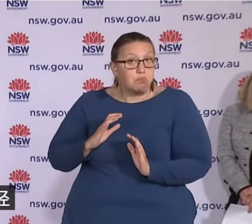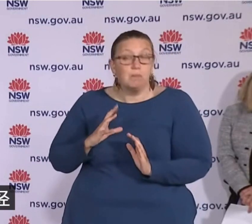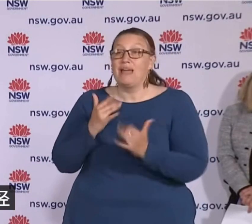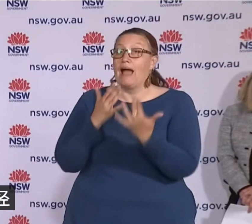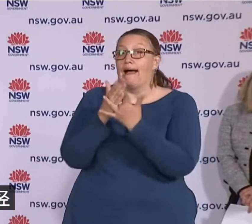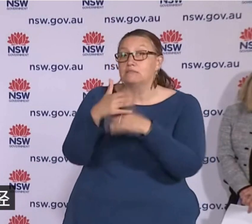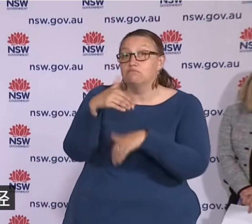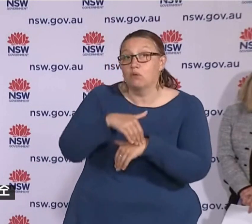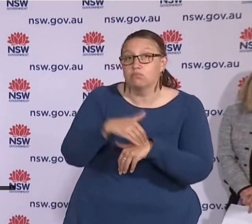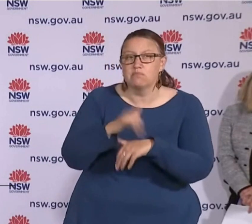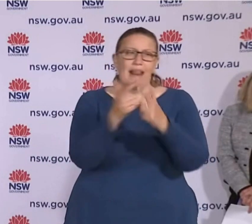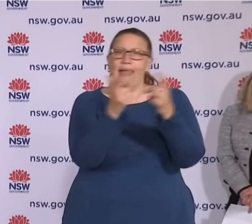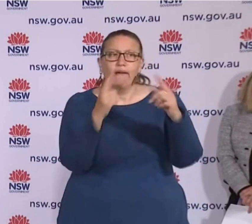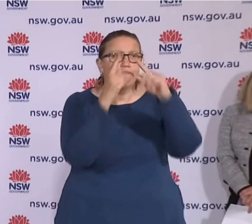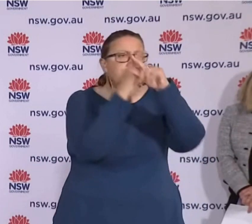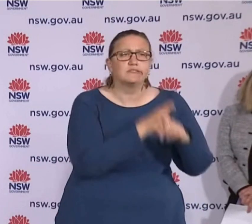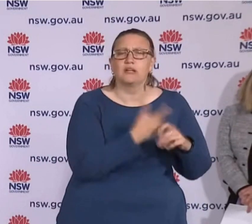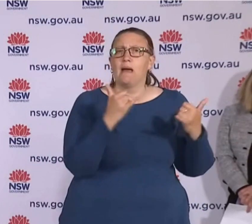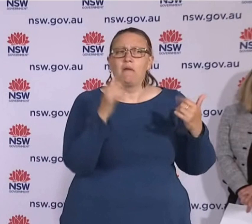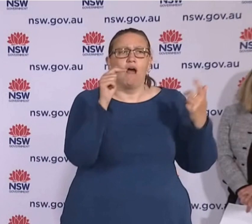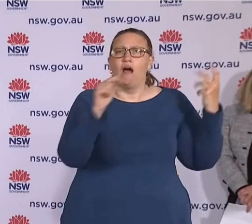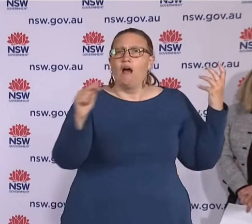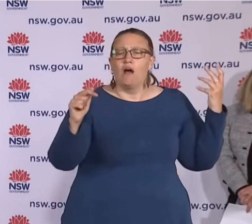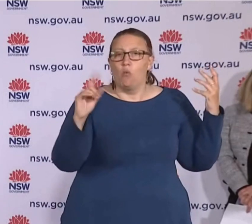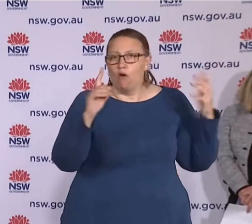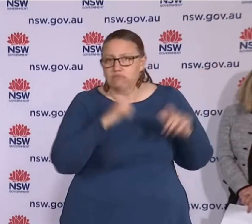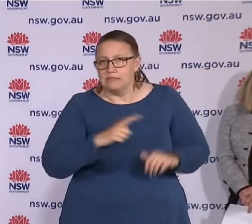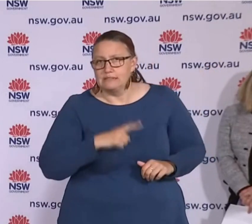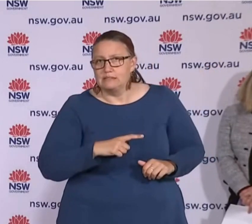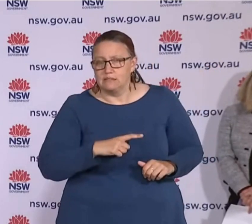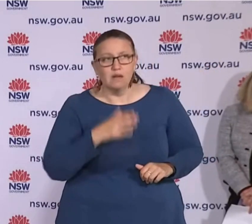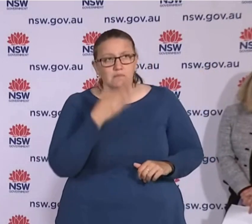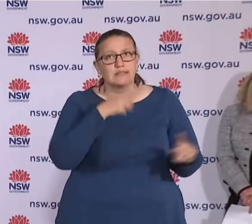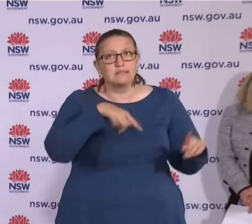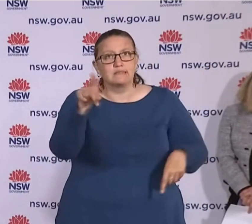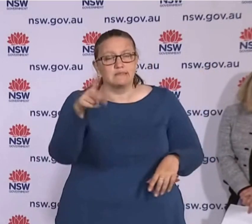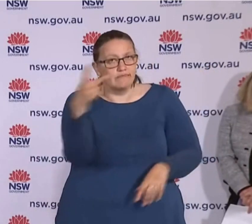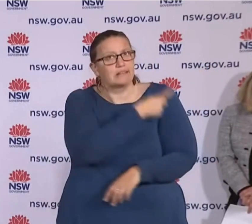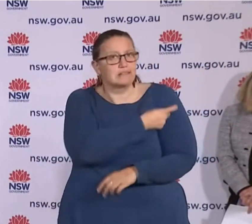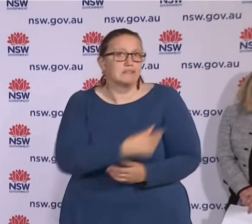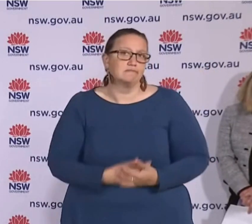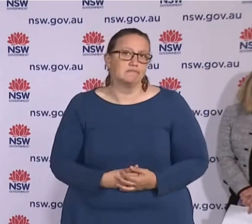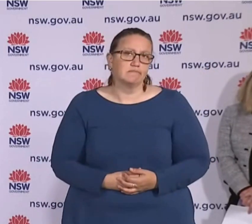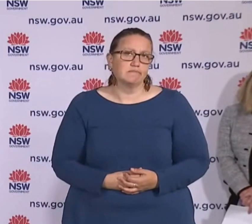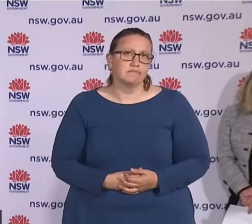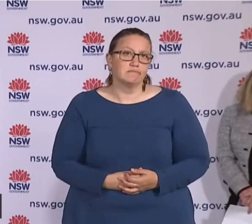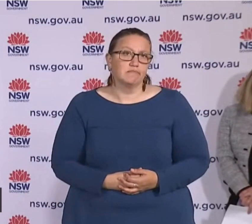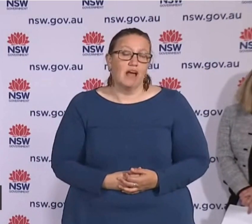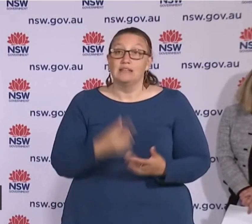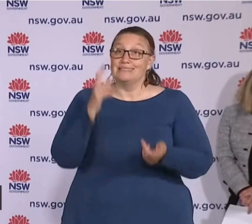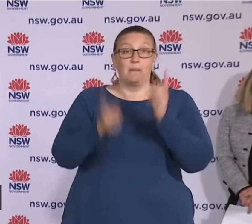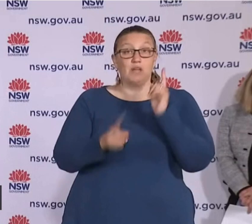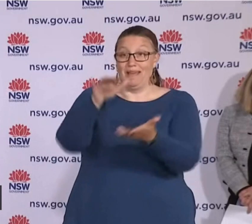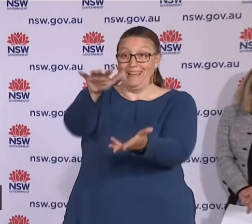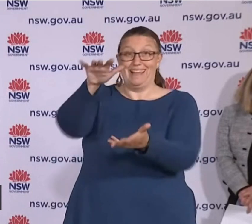incredibly well as a state, given the bumpiness of the lumpiness of the supply that we've received, and we're grateful for everything. Don't get me wrong, we're grateful